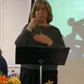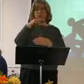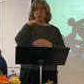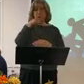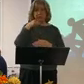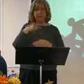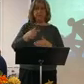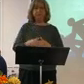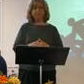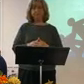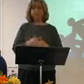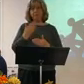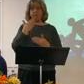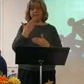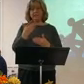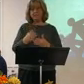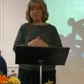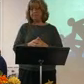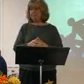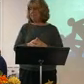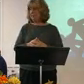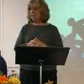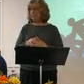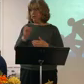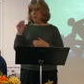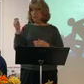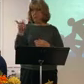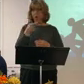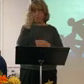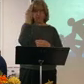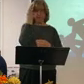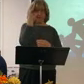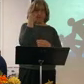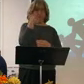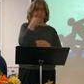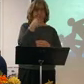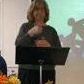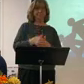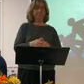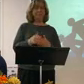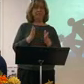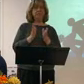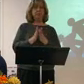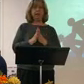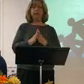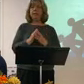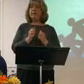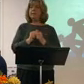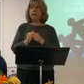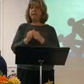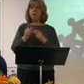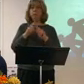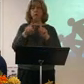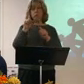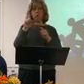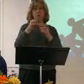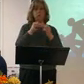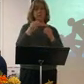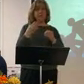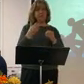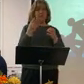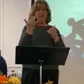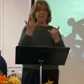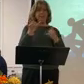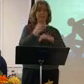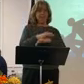what they need. Are we all in? Yeah. And let's pray together. And then I'd say one more thing. Tonight at